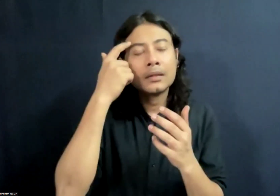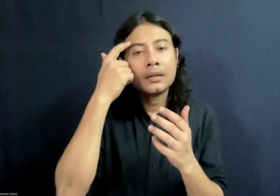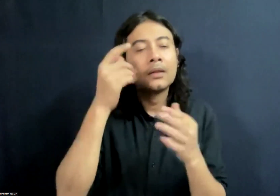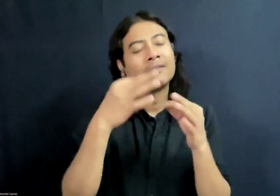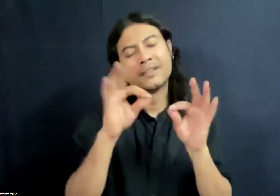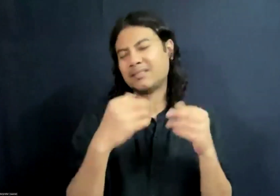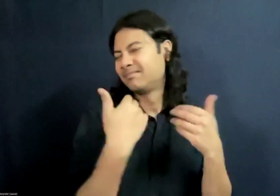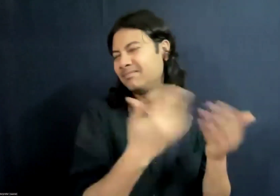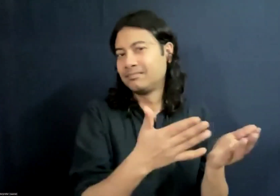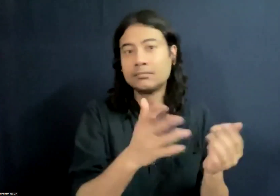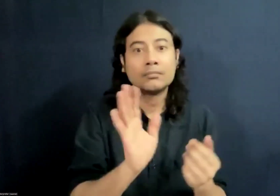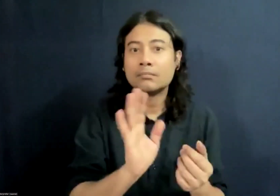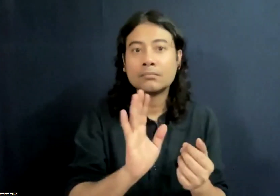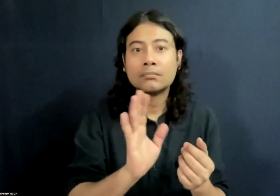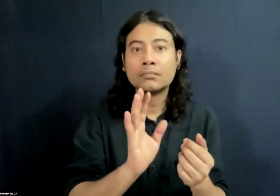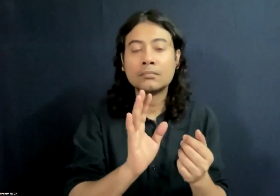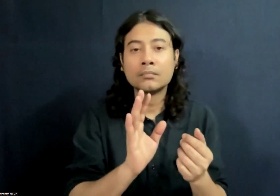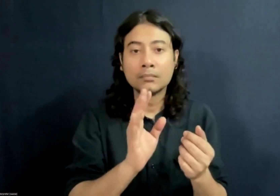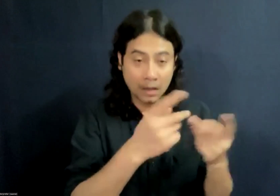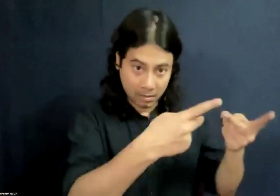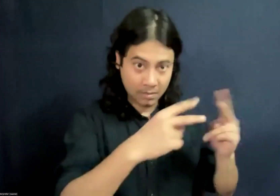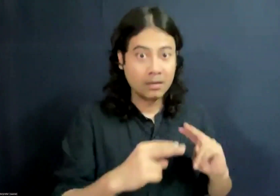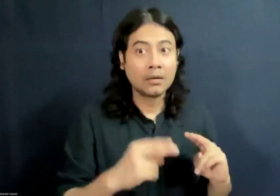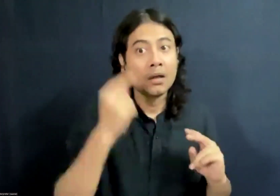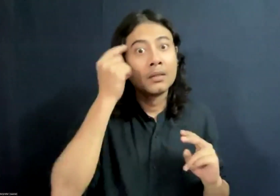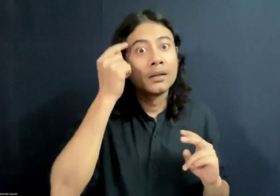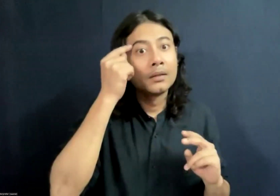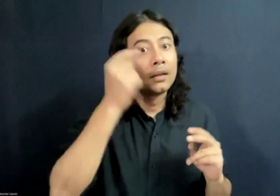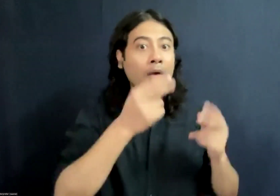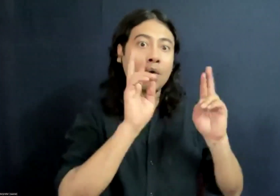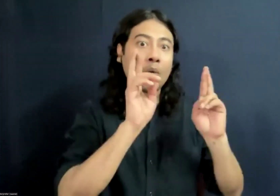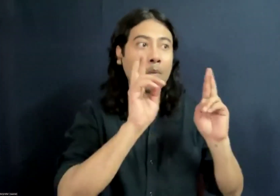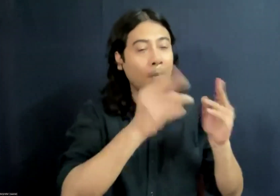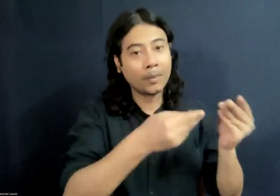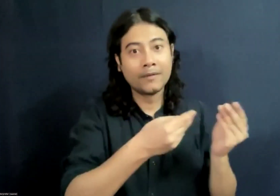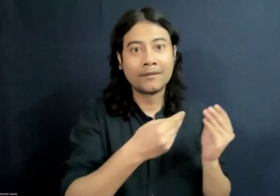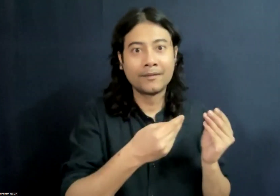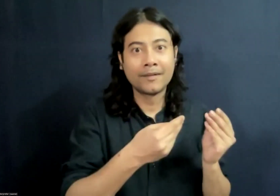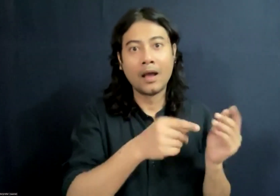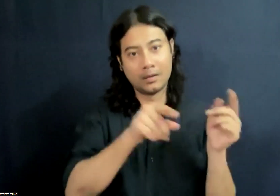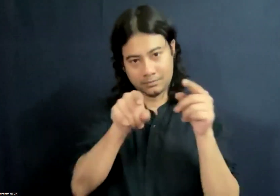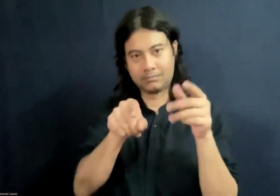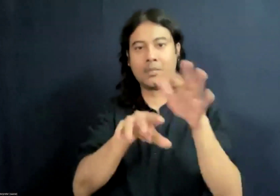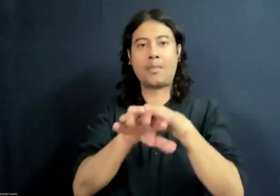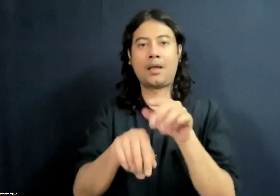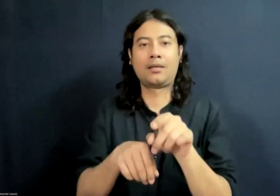is there any, okay, do you understand that passion means somebody who's very, very ambitious,